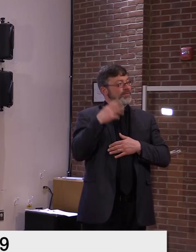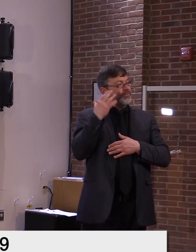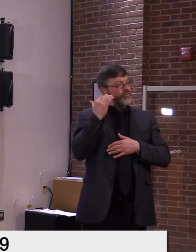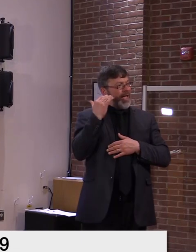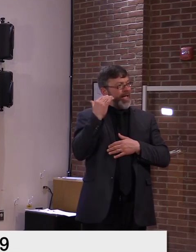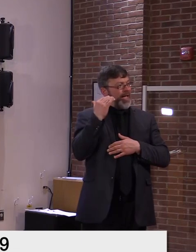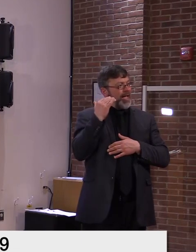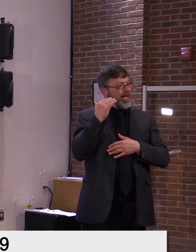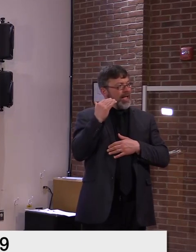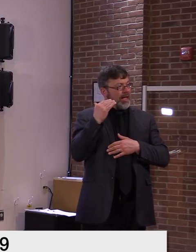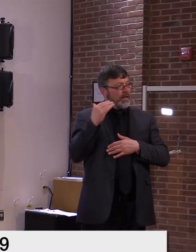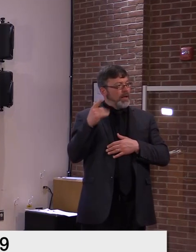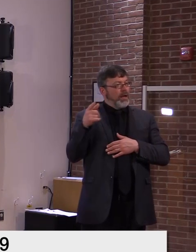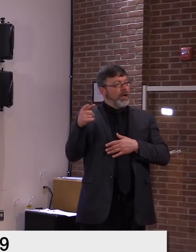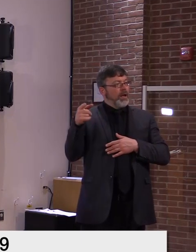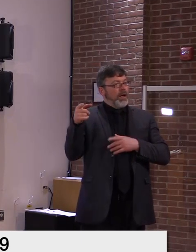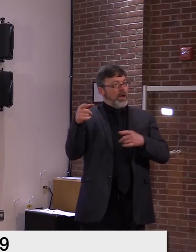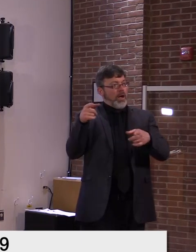Secretary Smith.